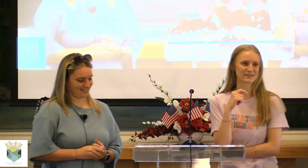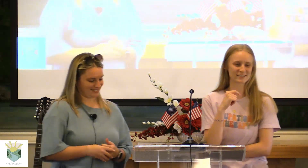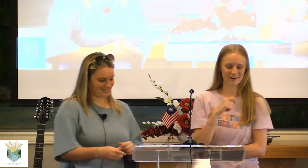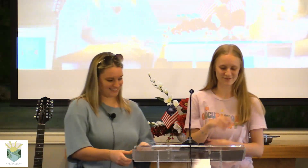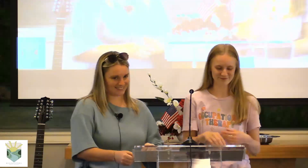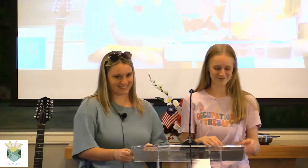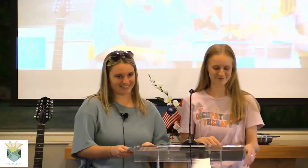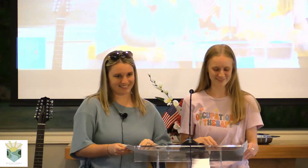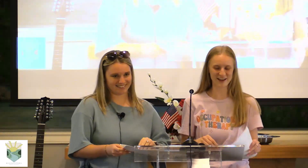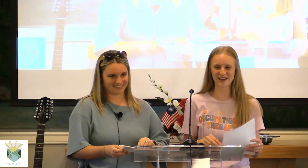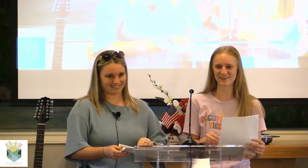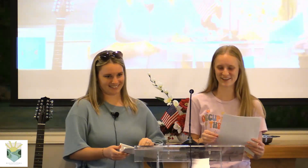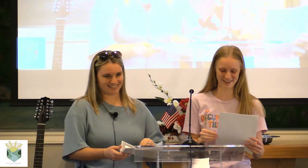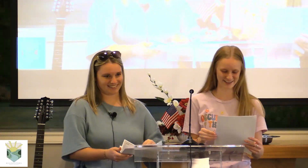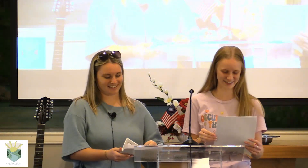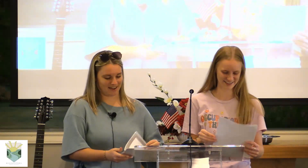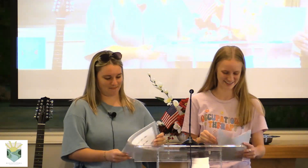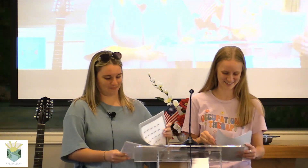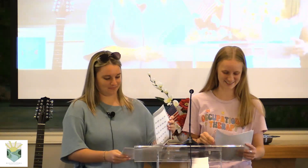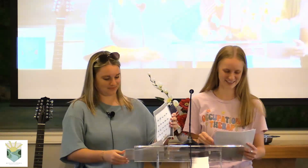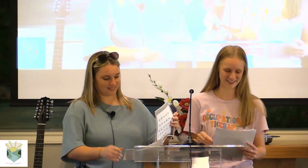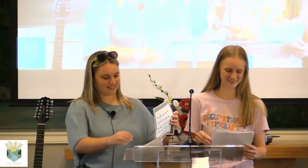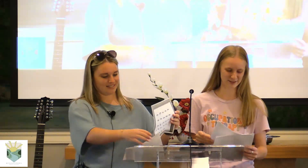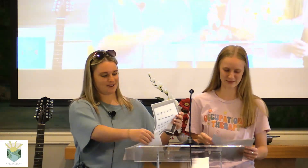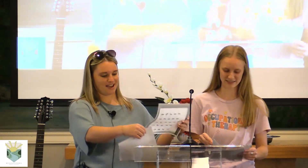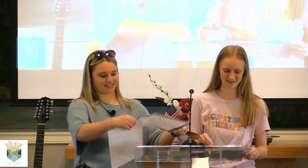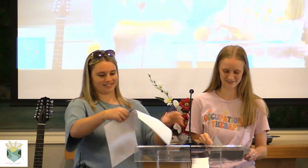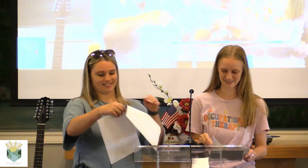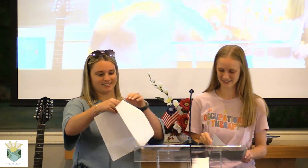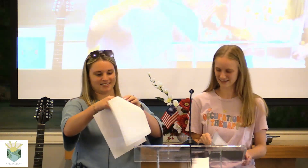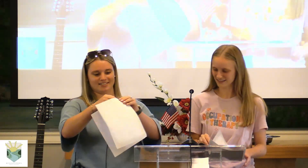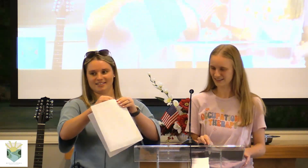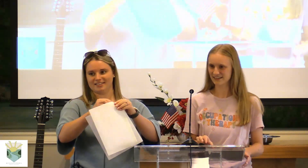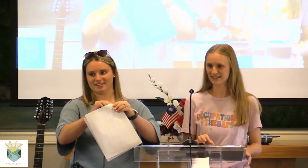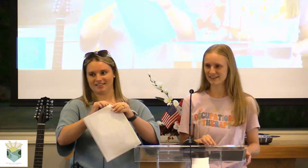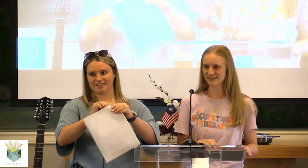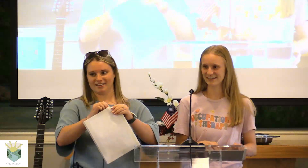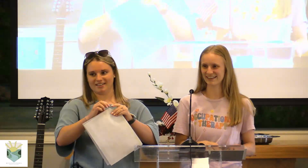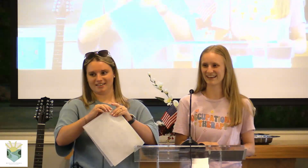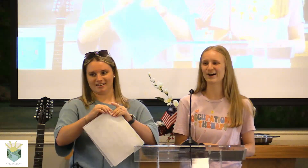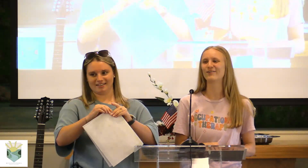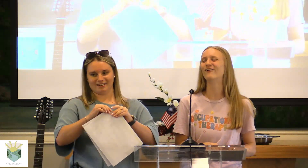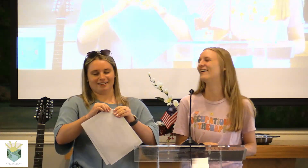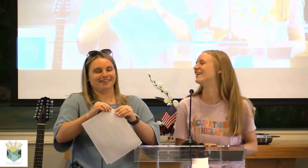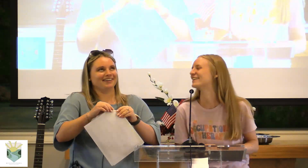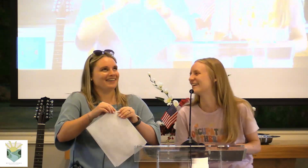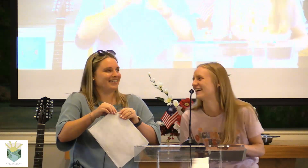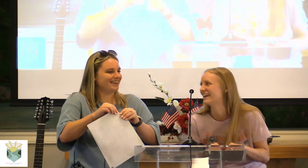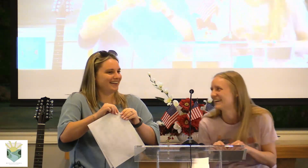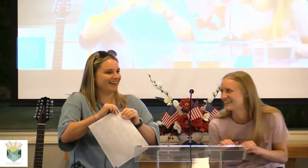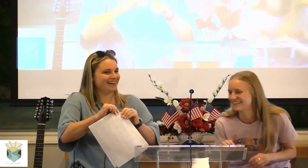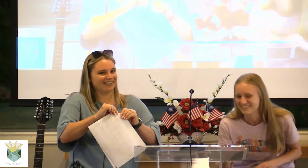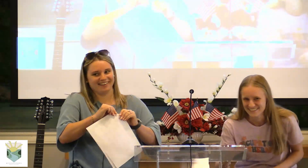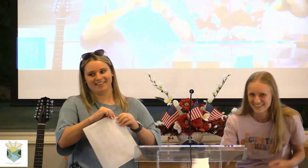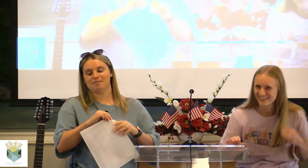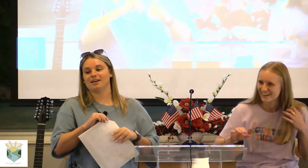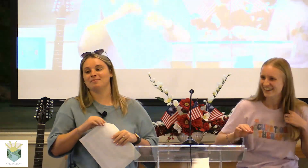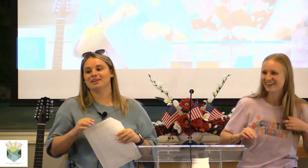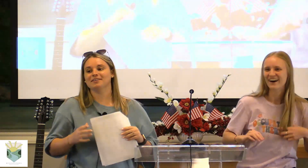scared. Okay. Just kidding. So next. Oh my God. Well, I'm here a